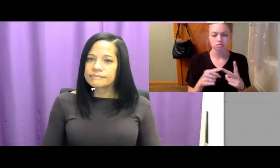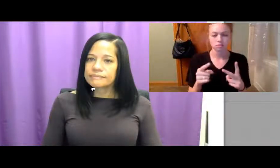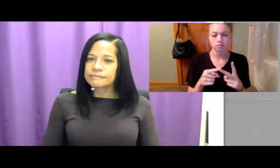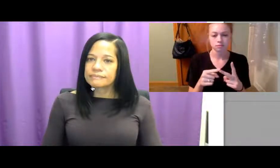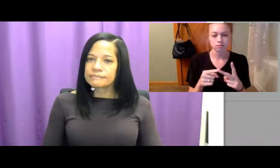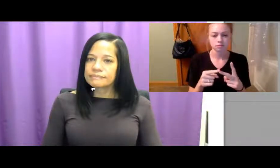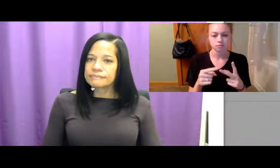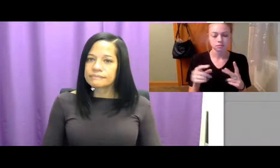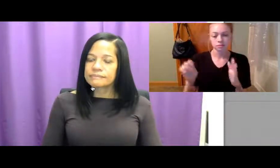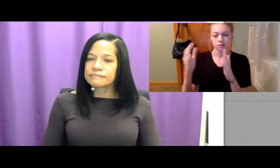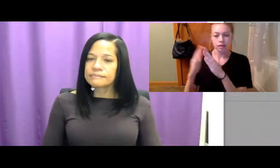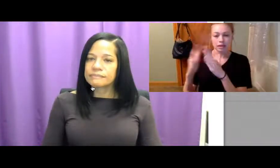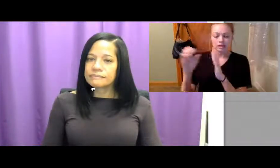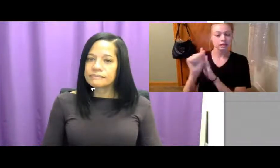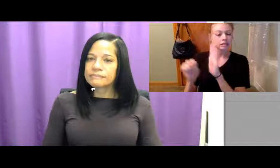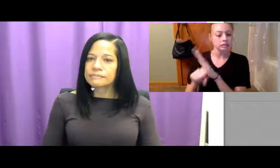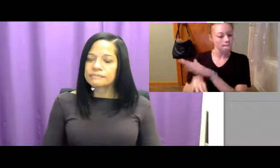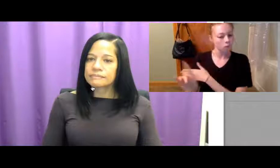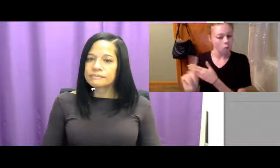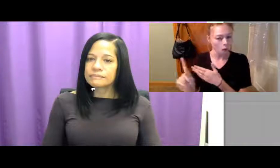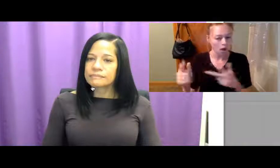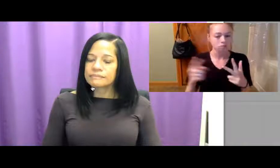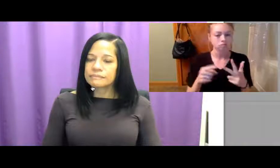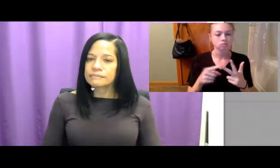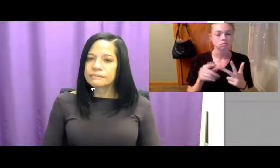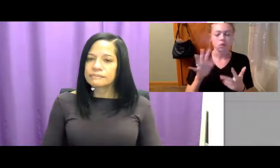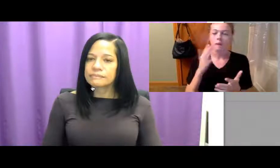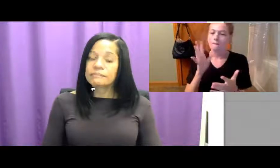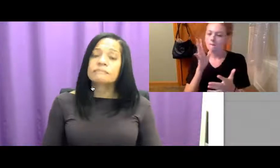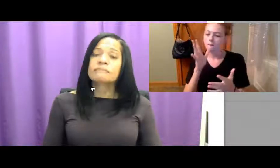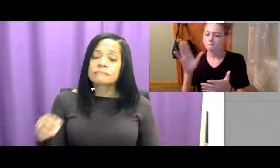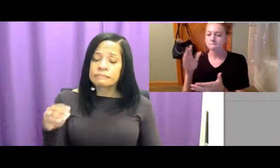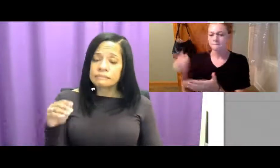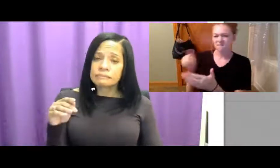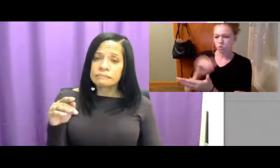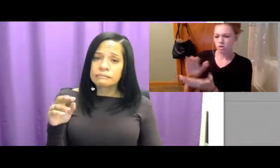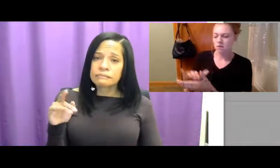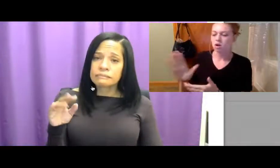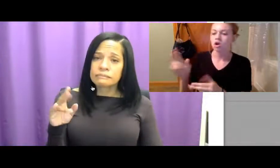your city and state of birth, and your mother's maiden name.